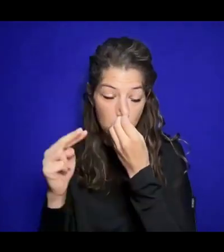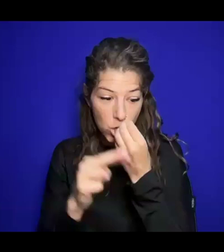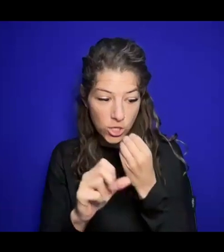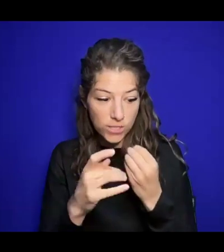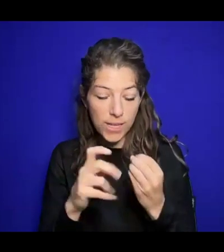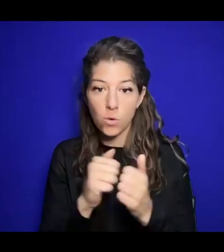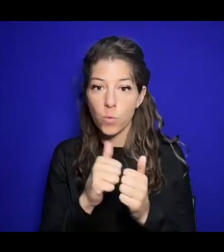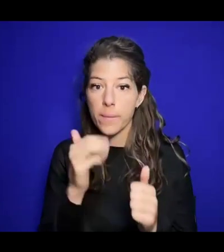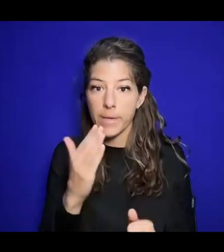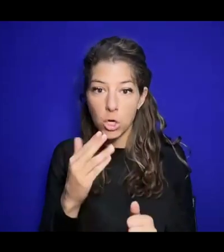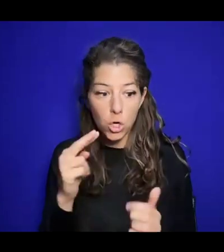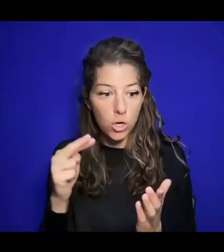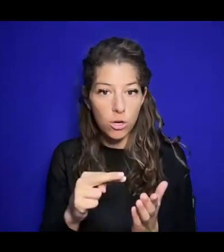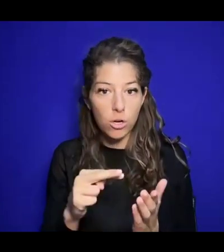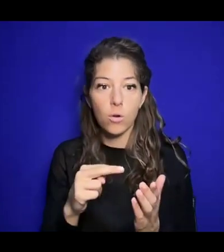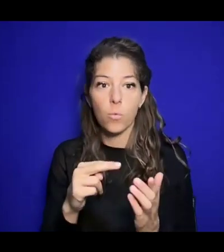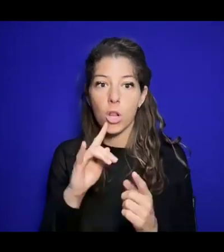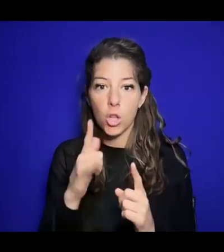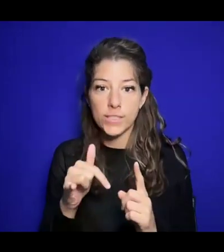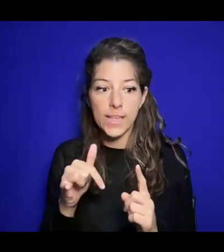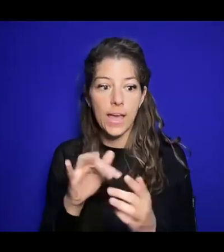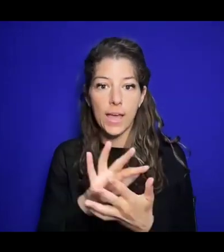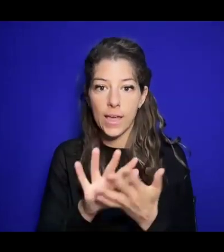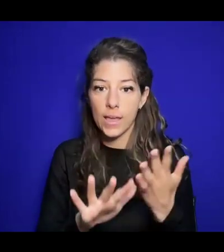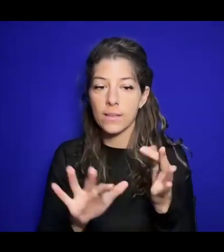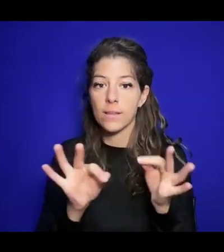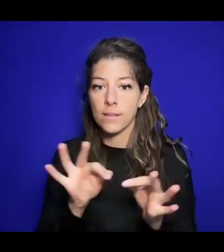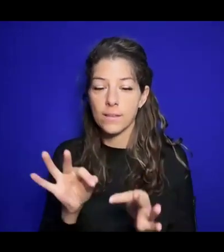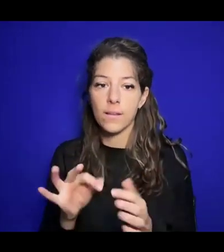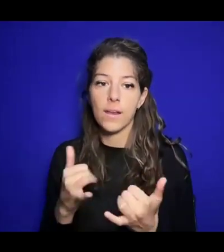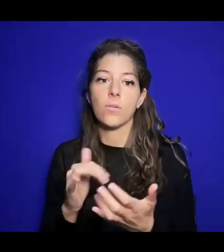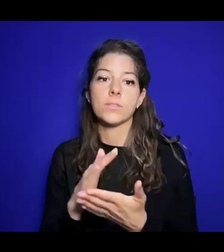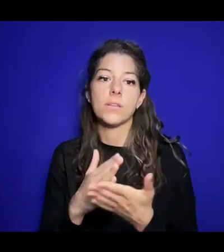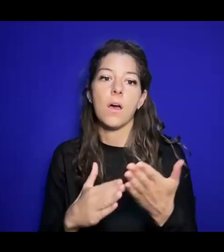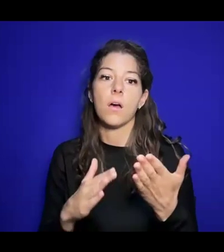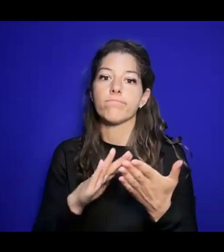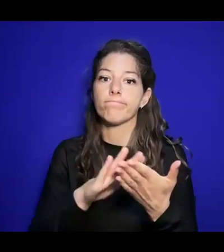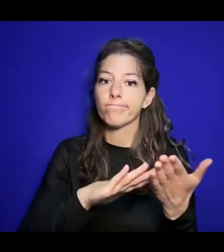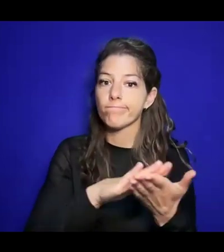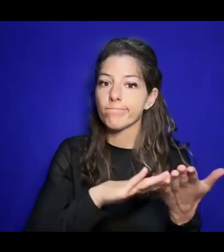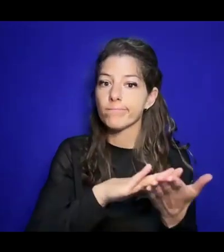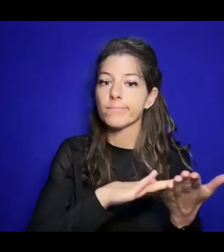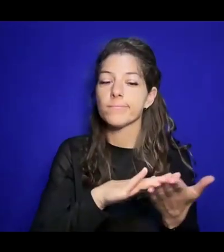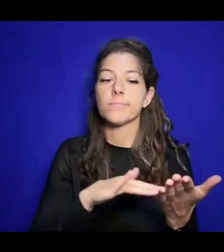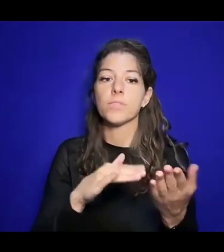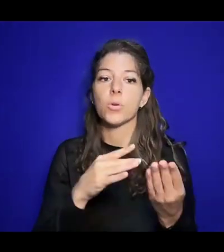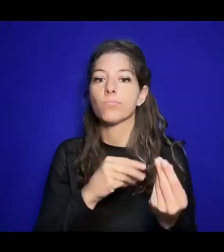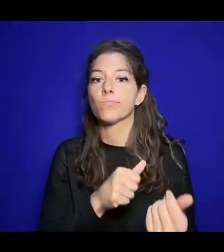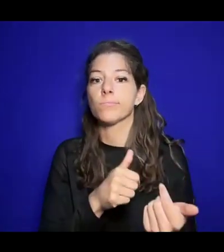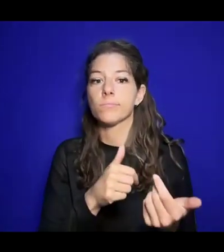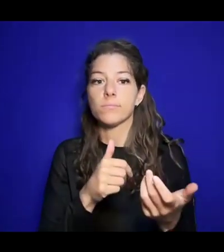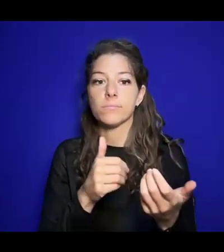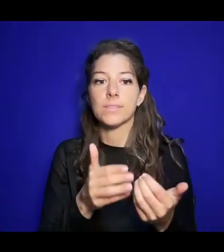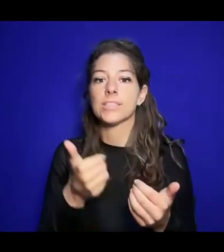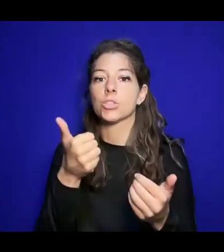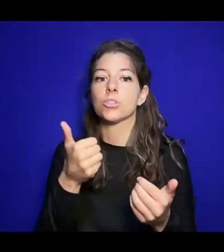mirror. This is what the suppository looks like. And now I'm going to put some lubricant on there so that it goes in easier.